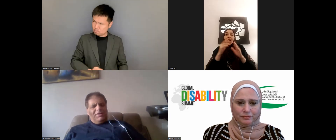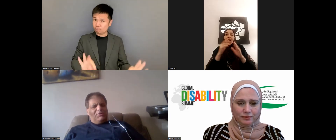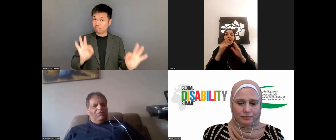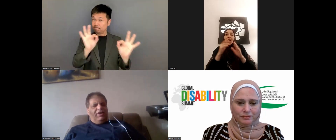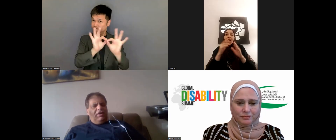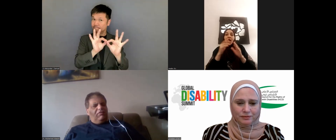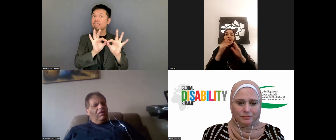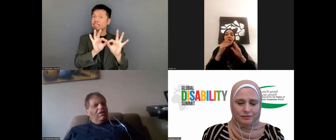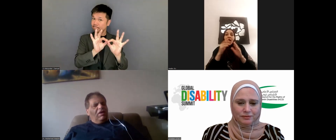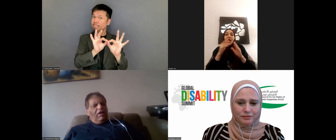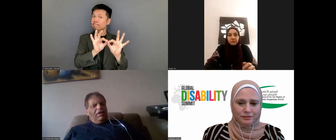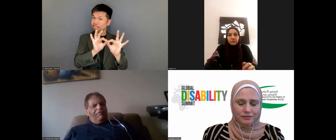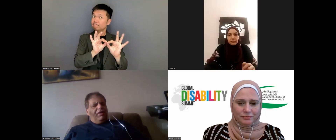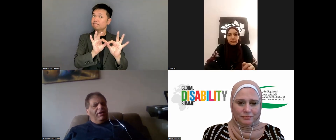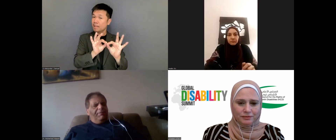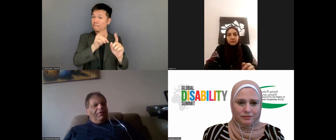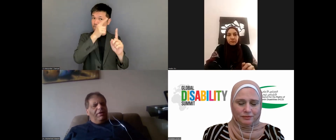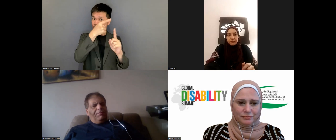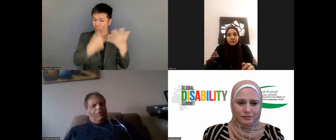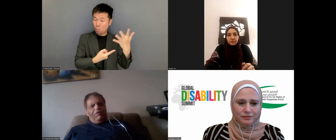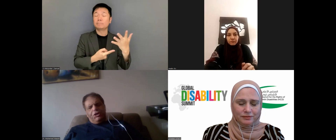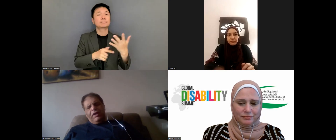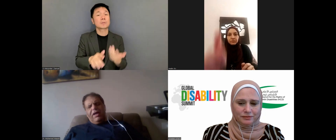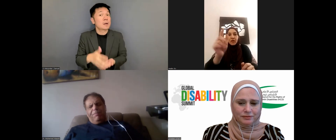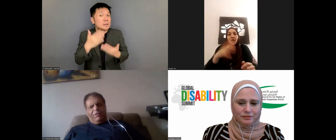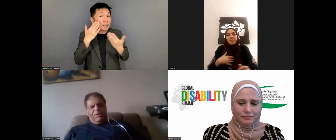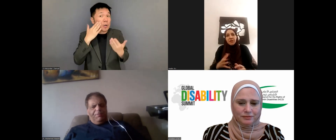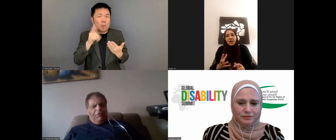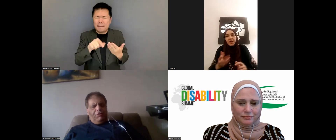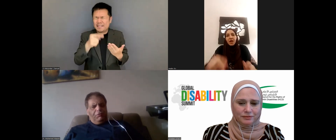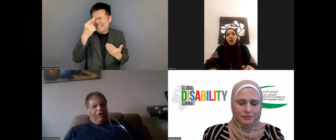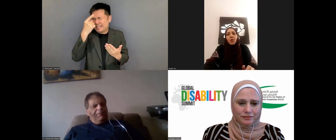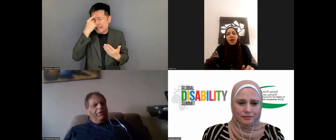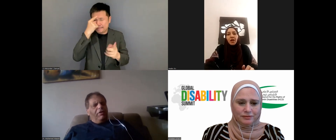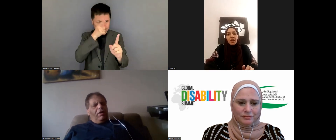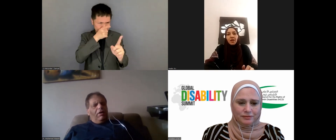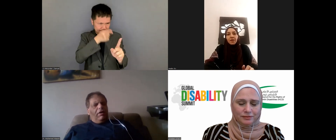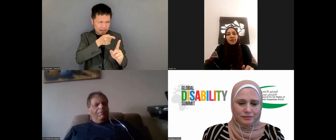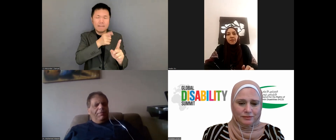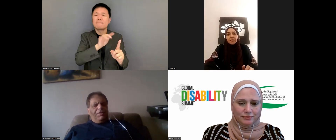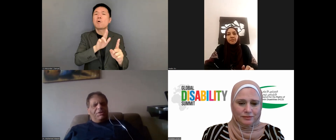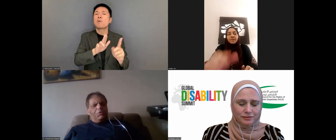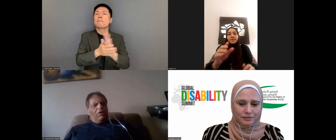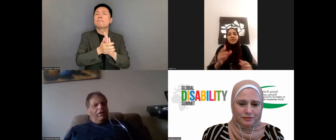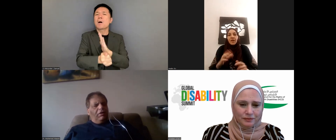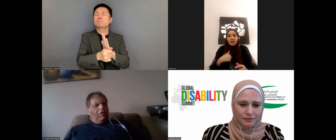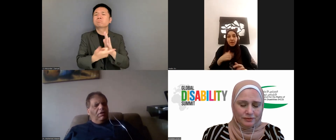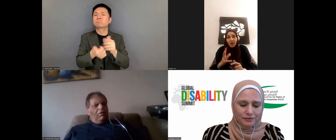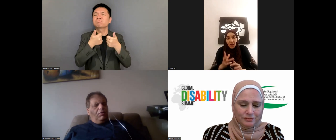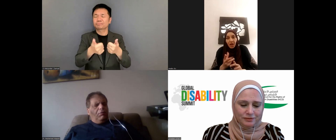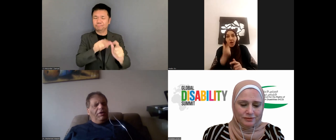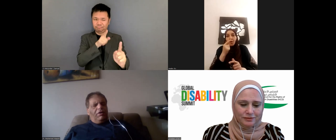our best to take it in a very professional and participatory way. This is